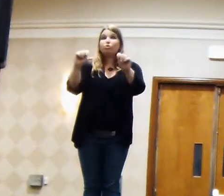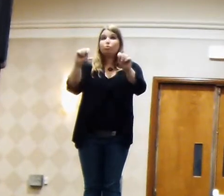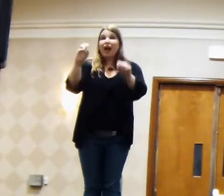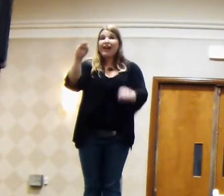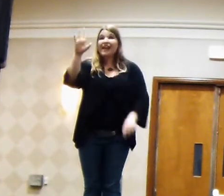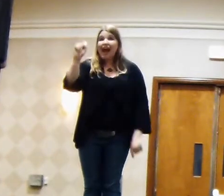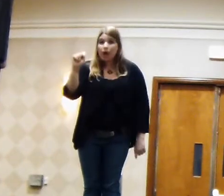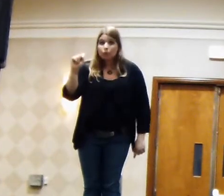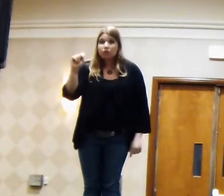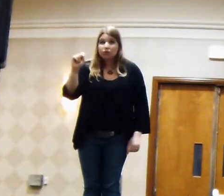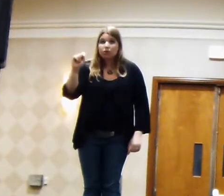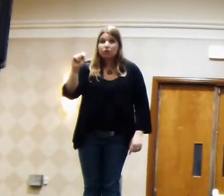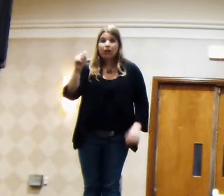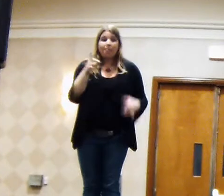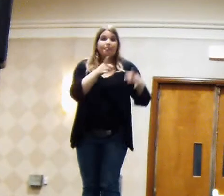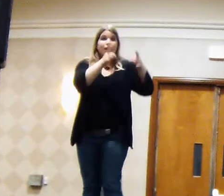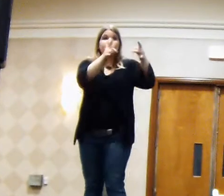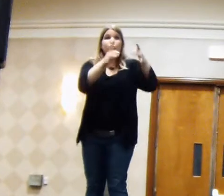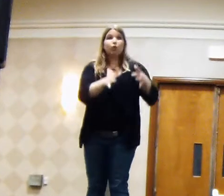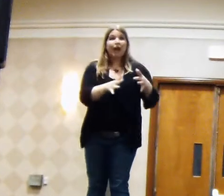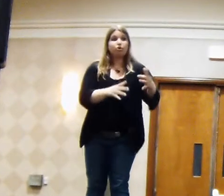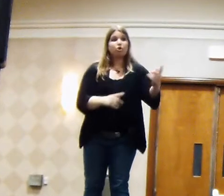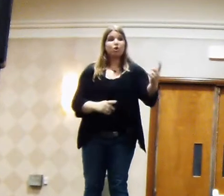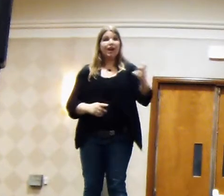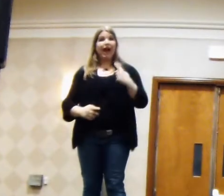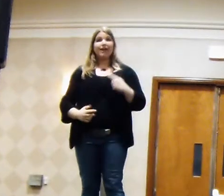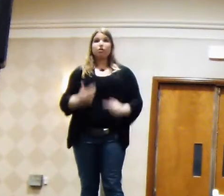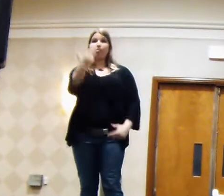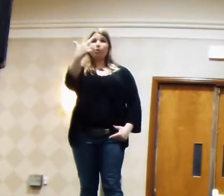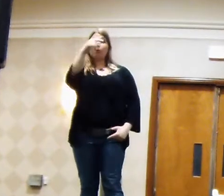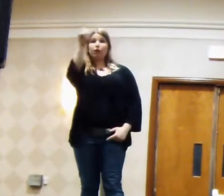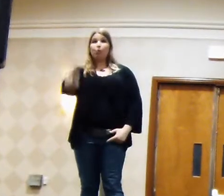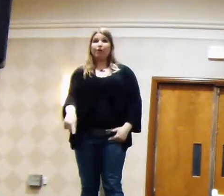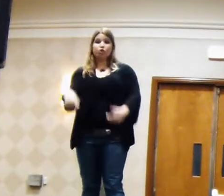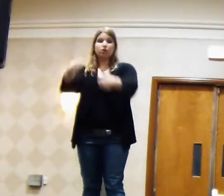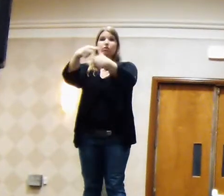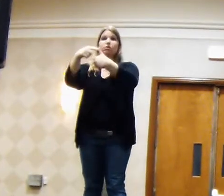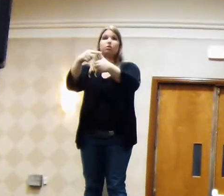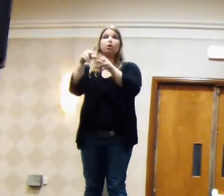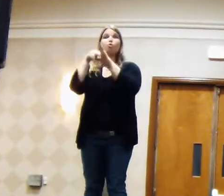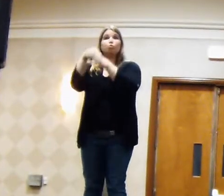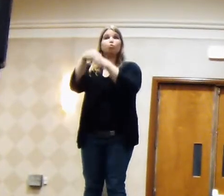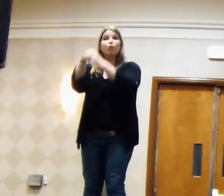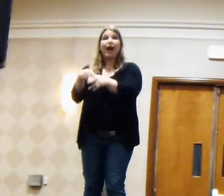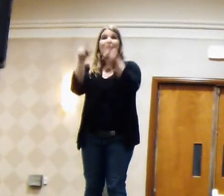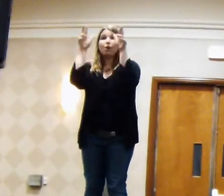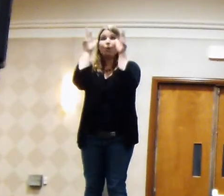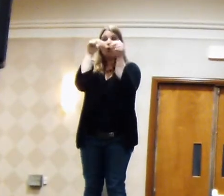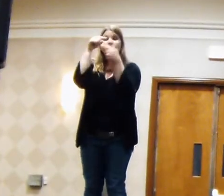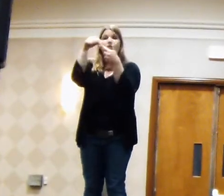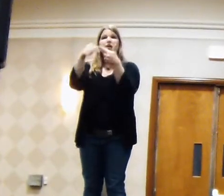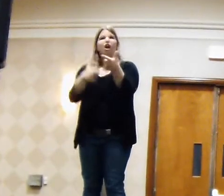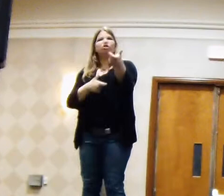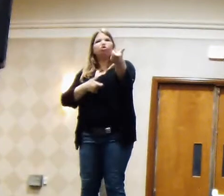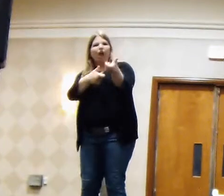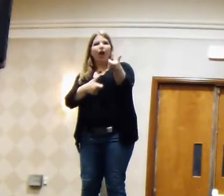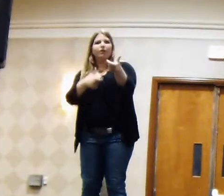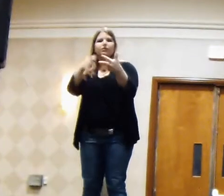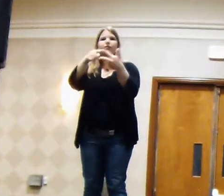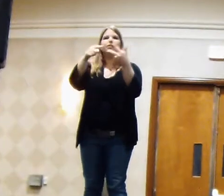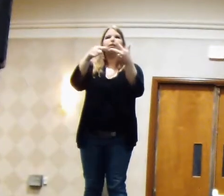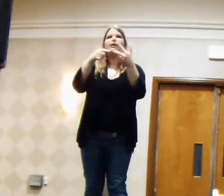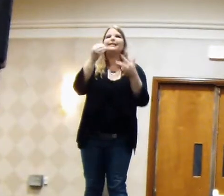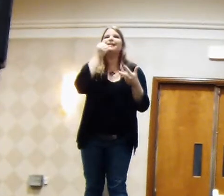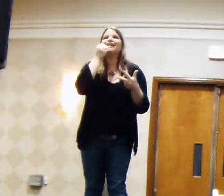for Red Dawn, the director asked me 3 questions. Can you ride a horse? Can you shoot a gun? And have you ever